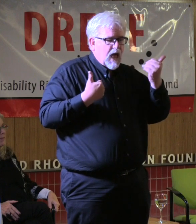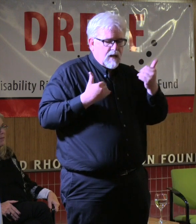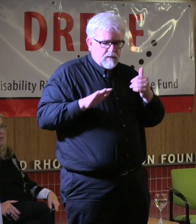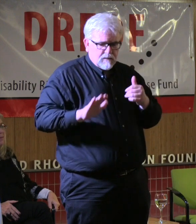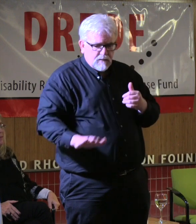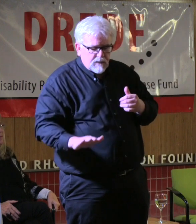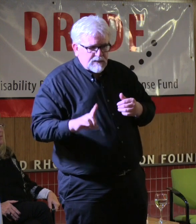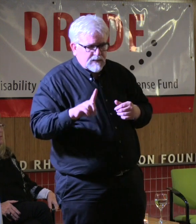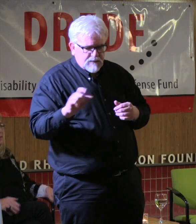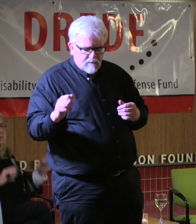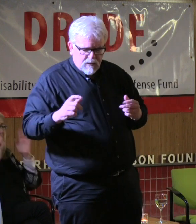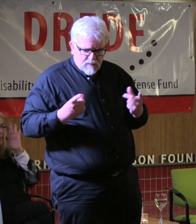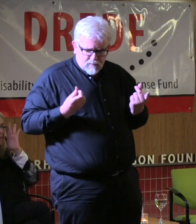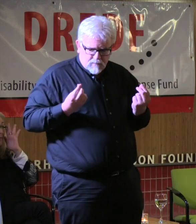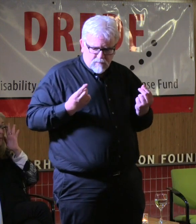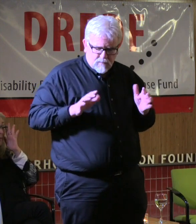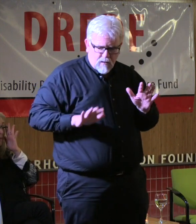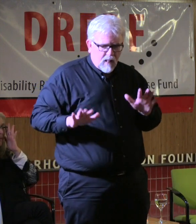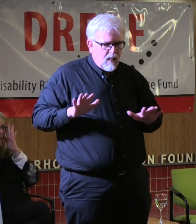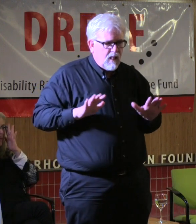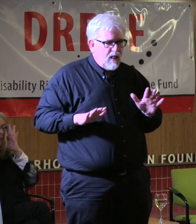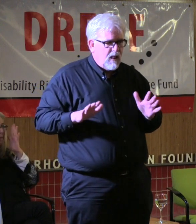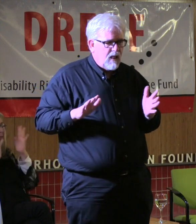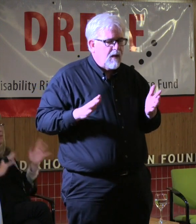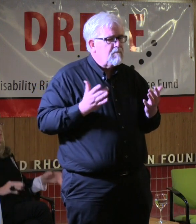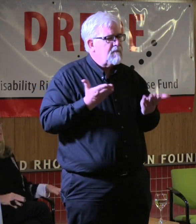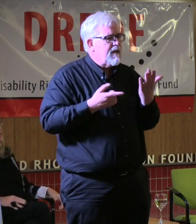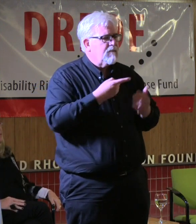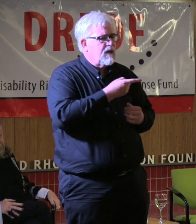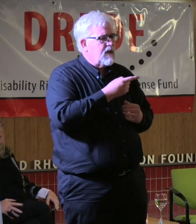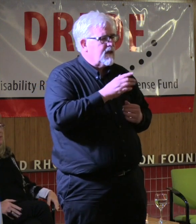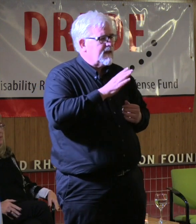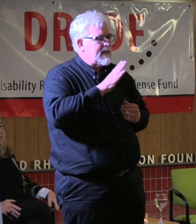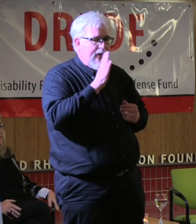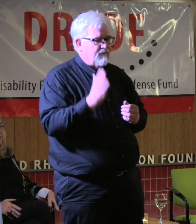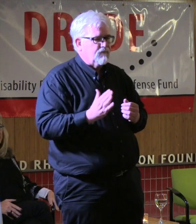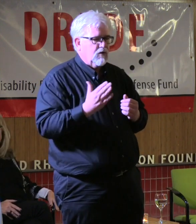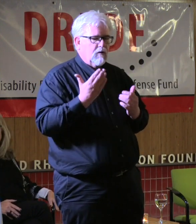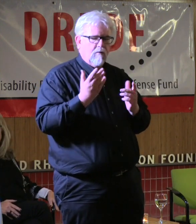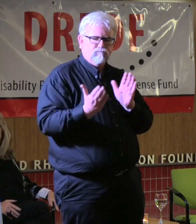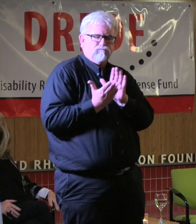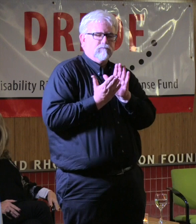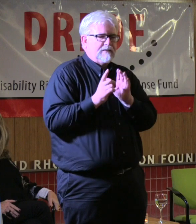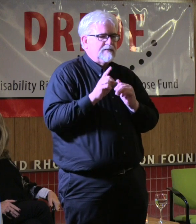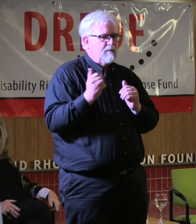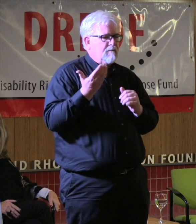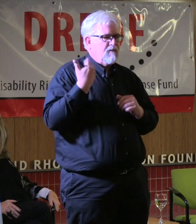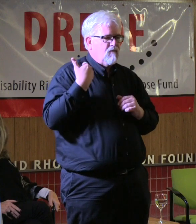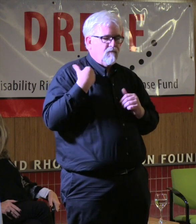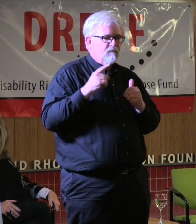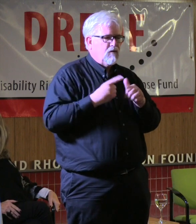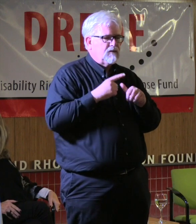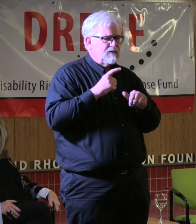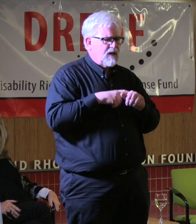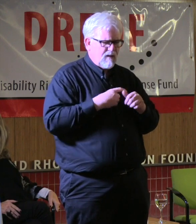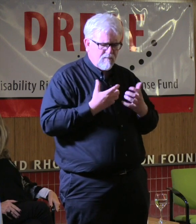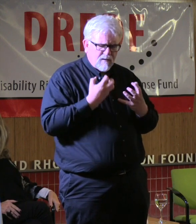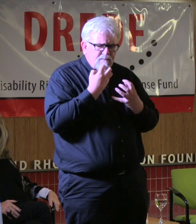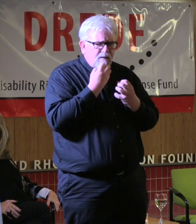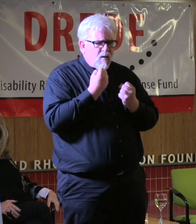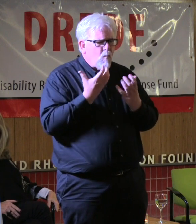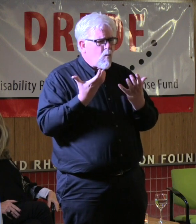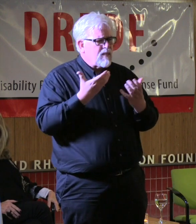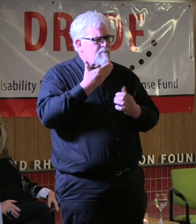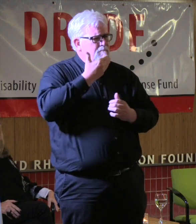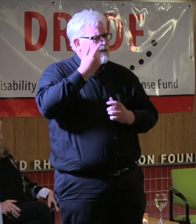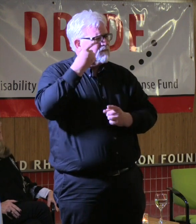they have a child with a disability, maybe they've never been confronted with that before. They want the best for their child, just like every